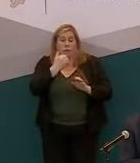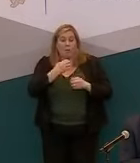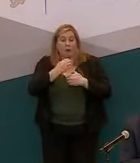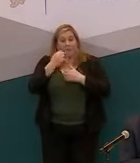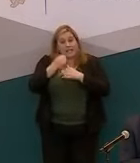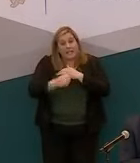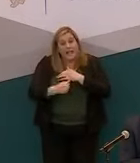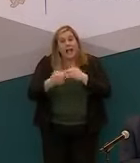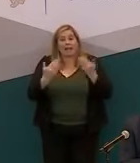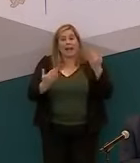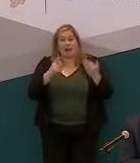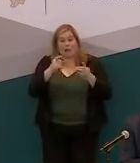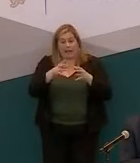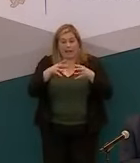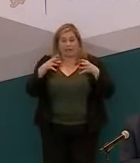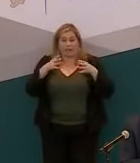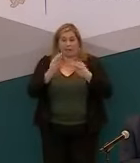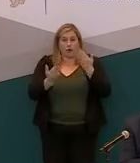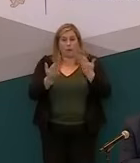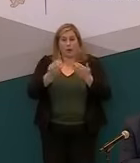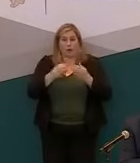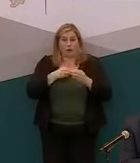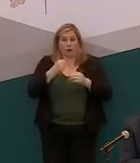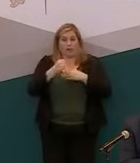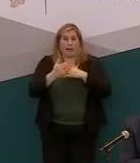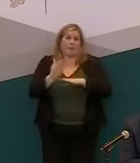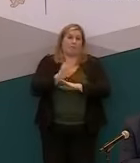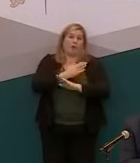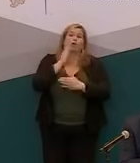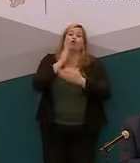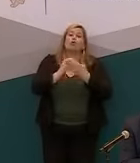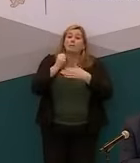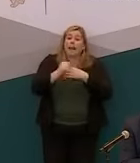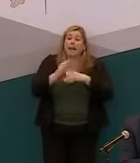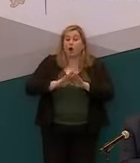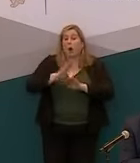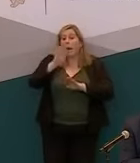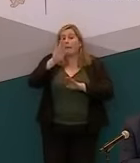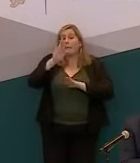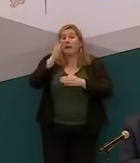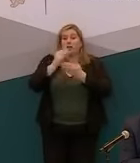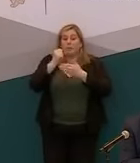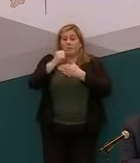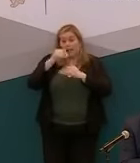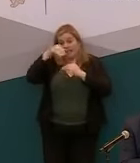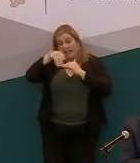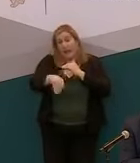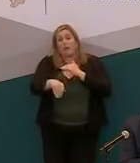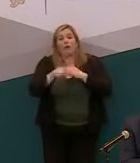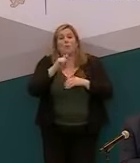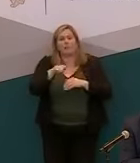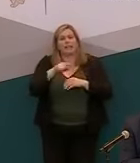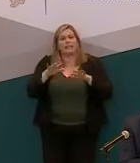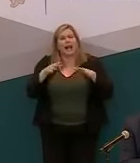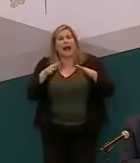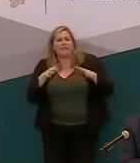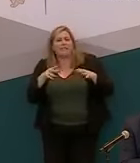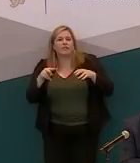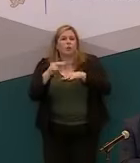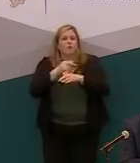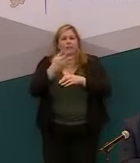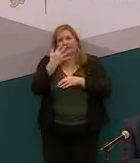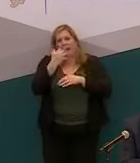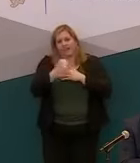has that increased compared with the preceding day? Some days it's going up, some days it's going down. Again, that's averaged over 5 days.